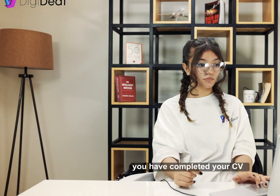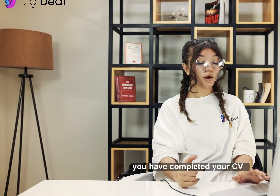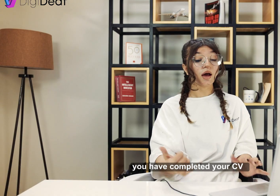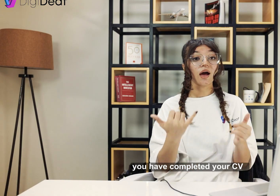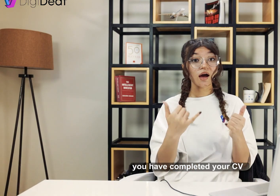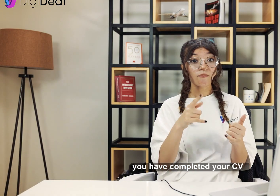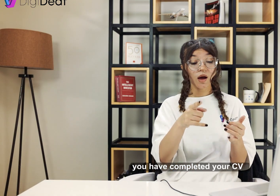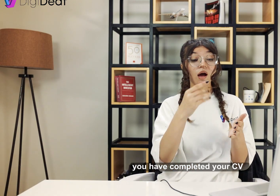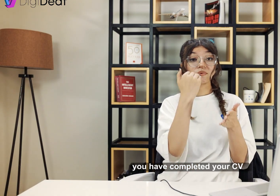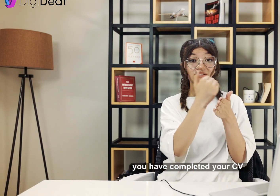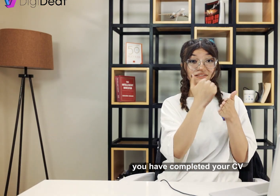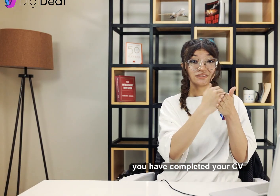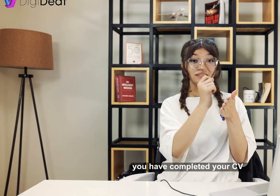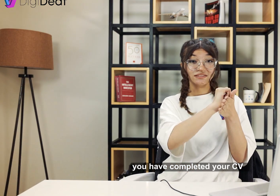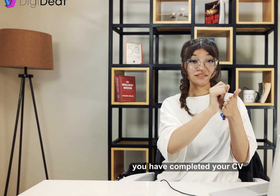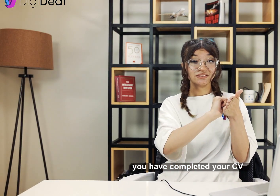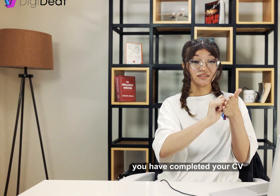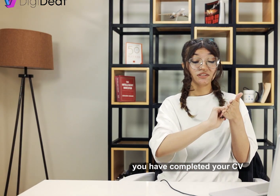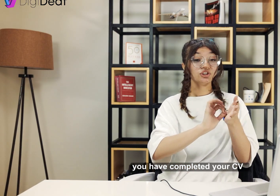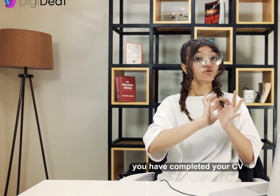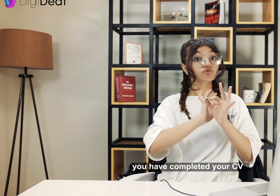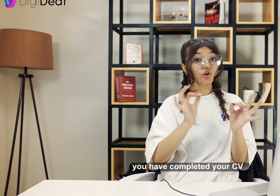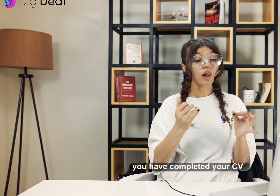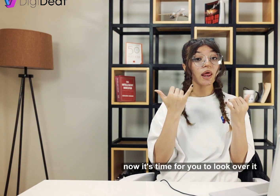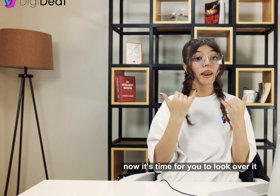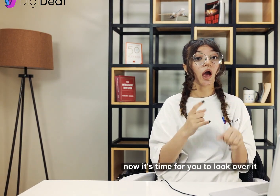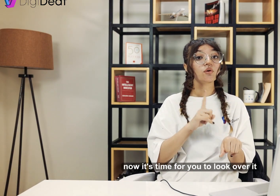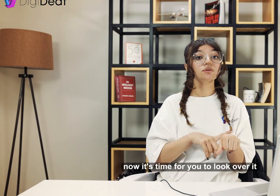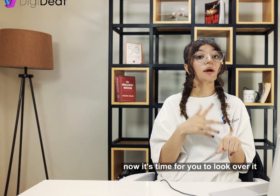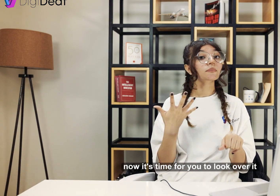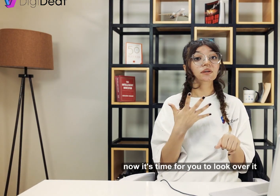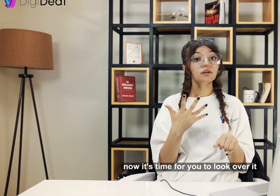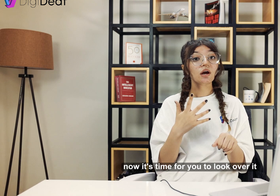You have completed your CV, now it's time for you to look over it.